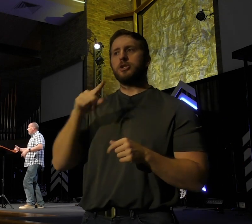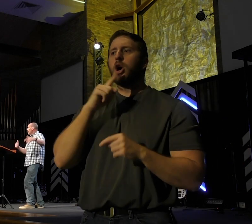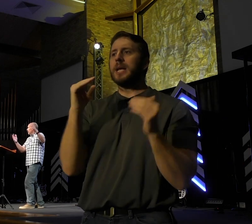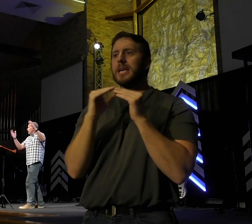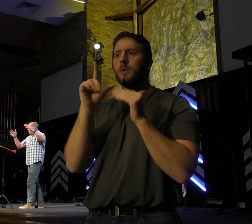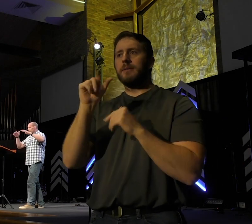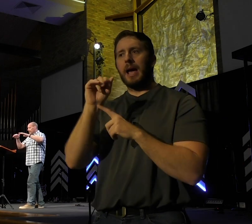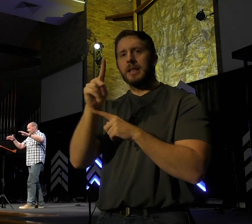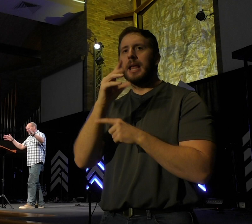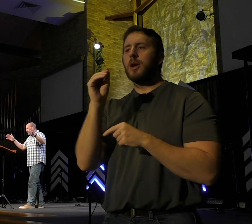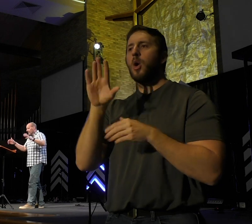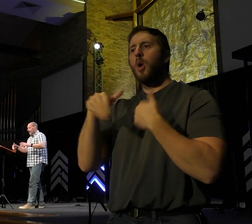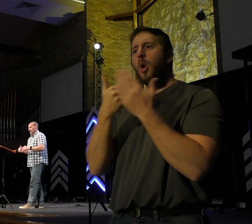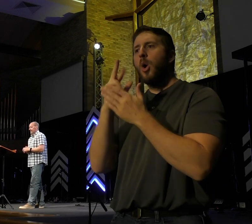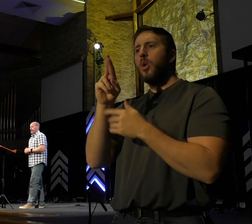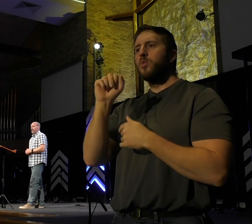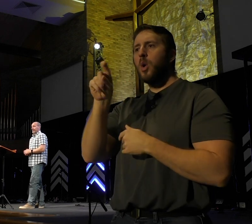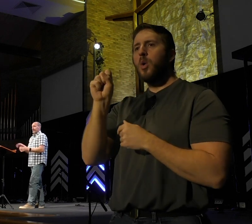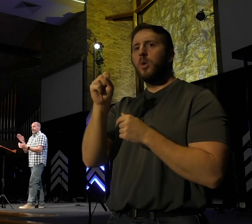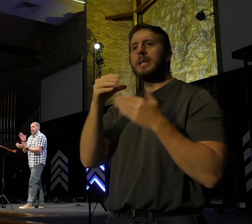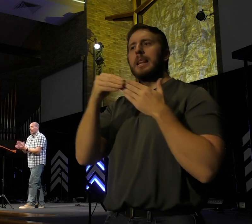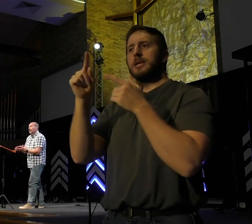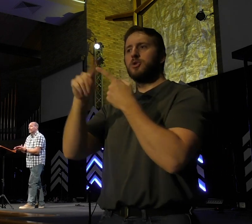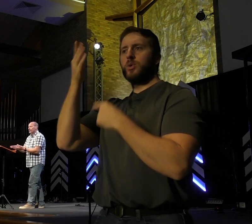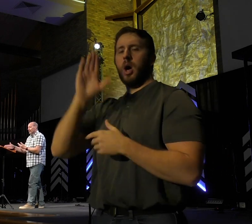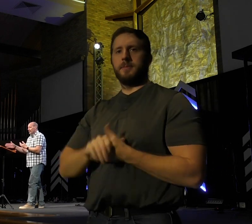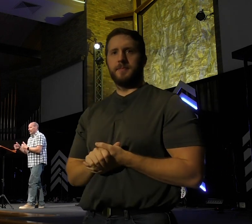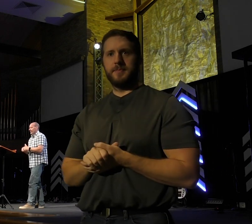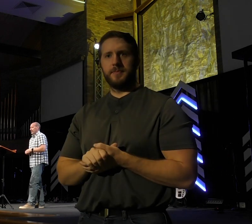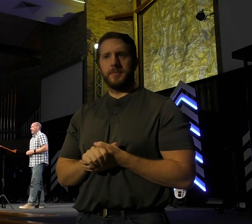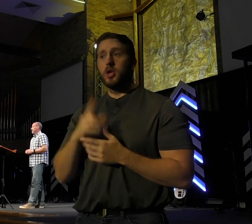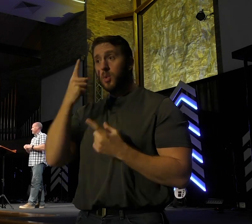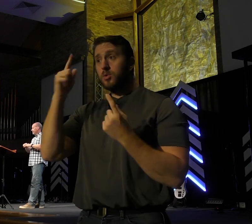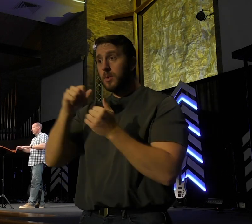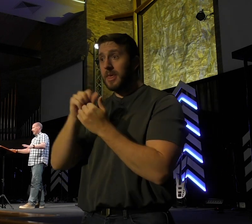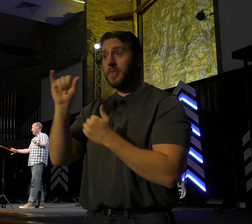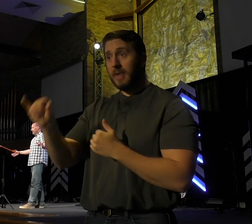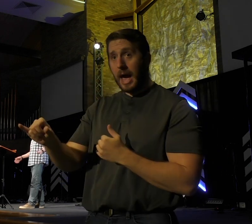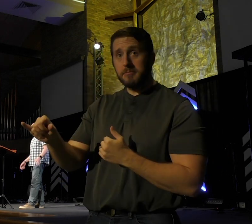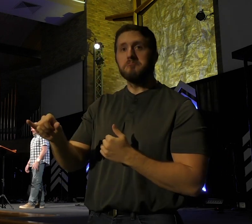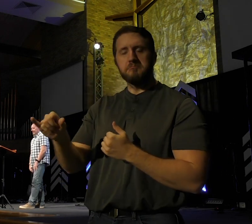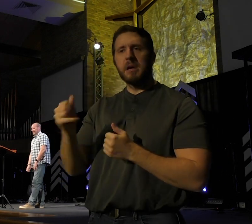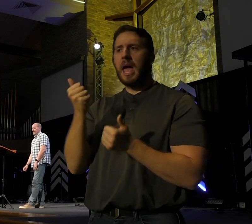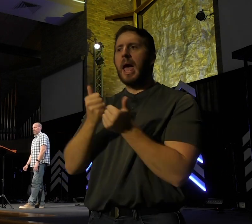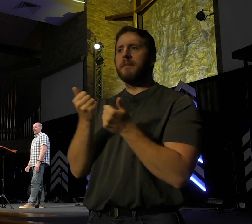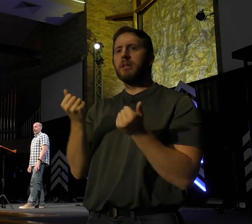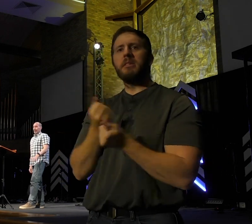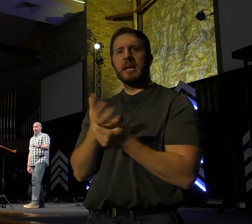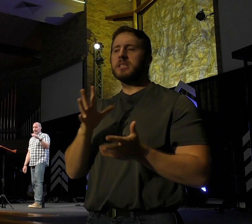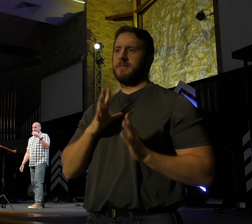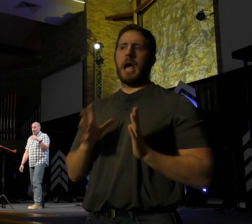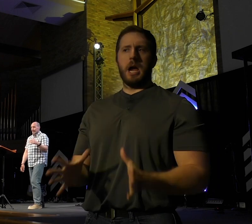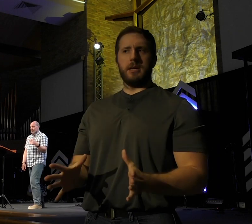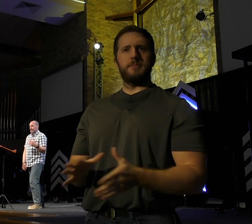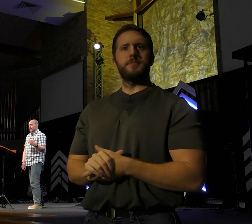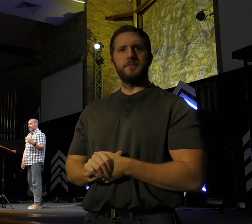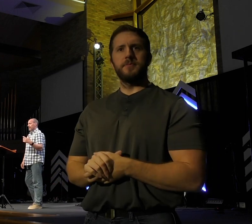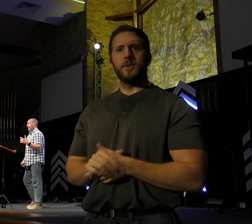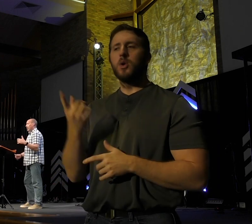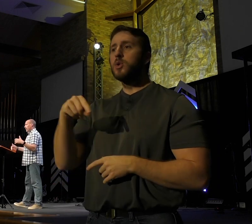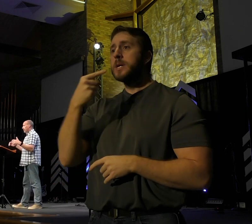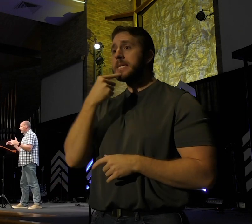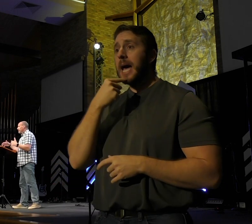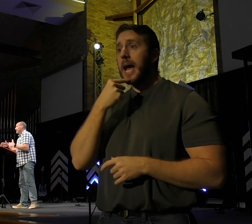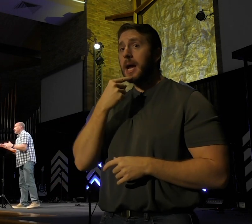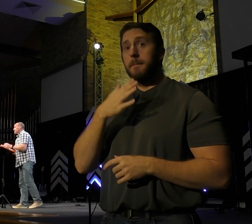valid and all roads lead to God. And as long as you agree with that, everything is fine. But as soon as you